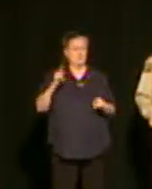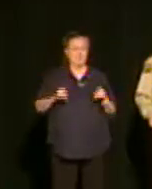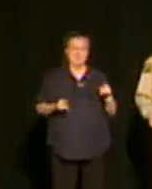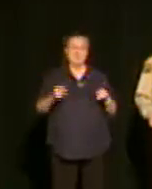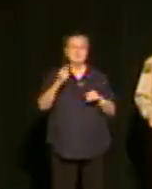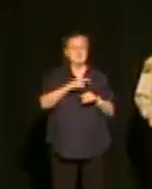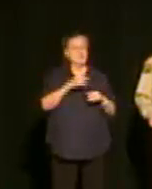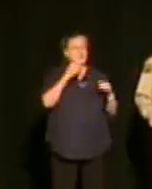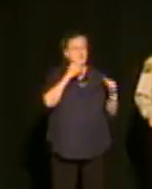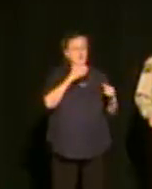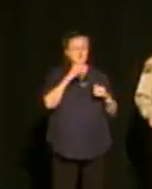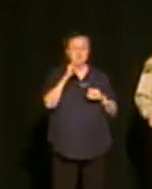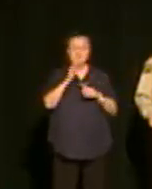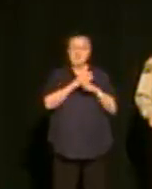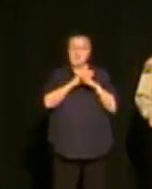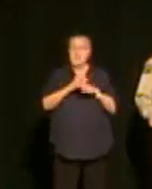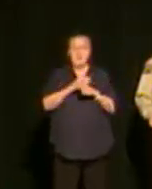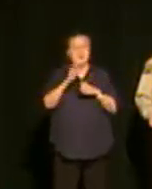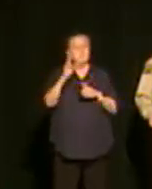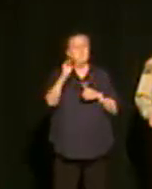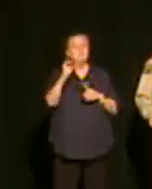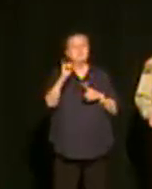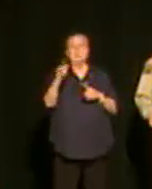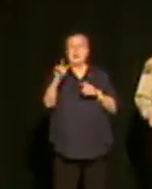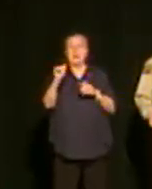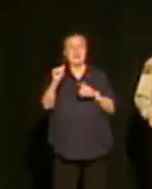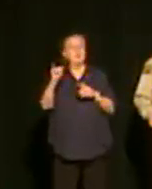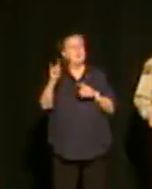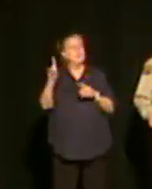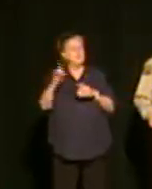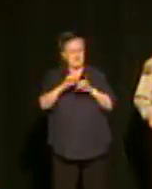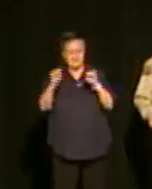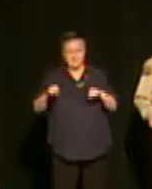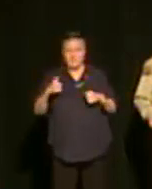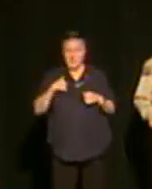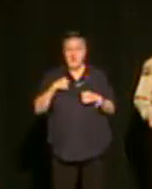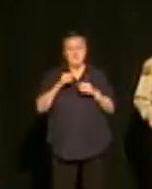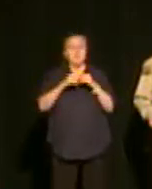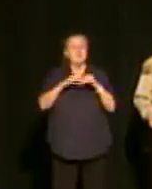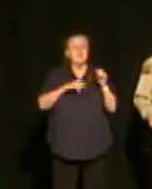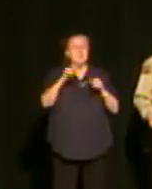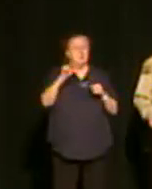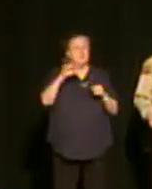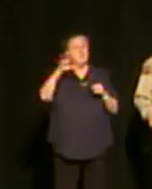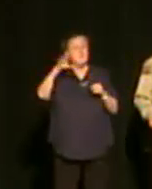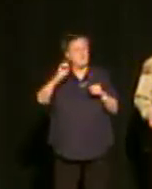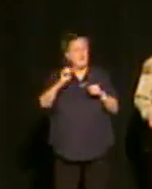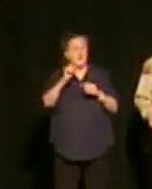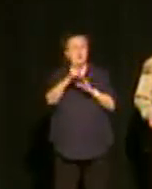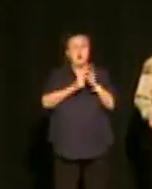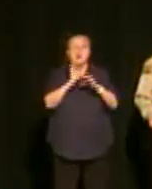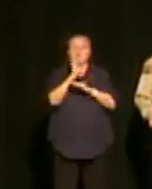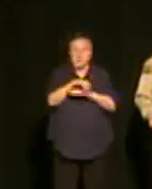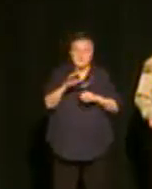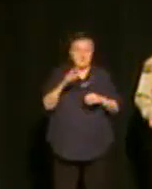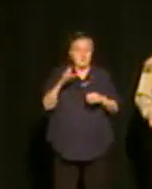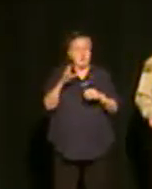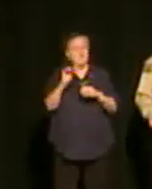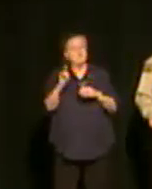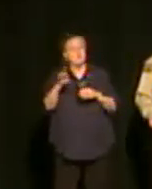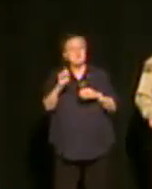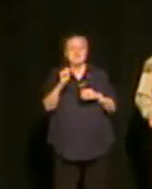today. Thanks to the mutual aid system, we have in excess of 150 law enforcement officers and